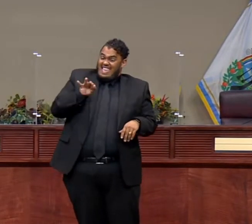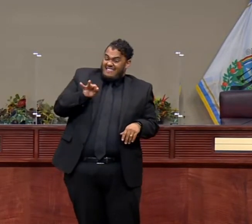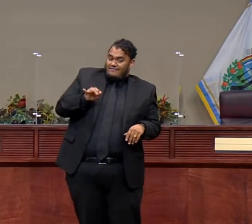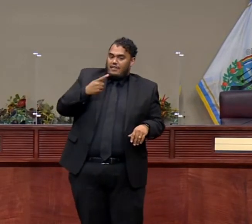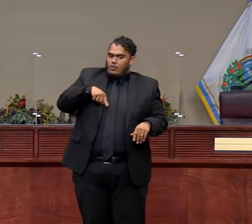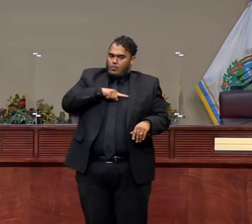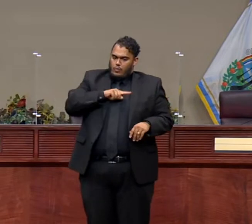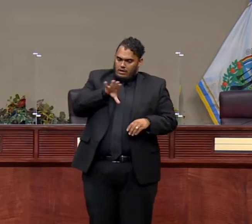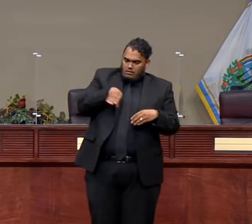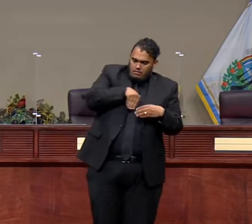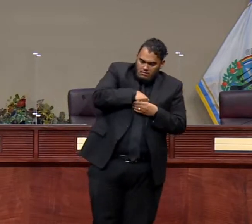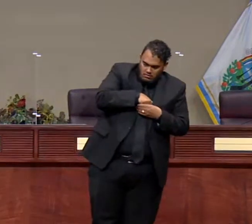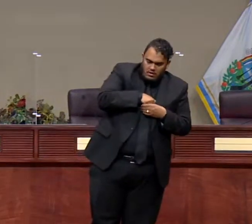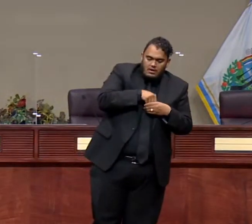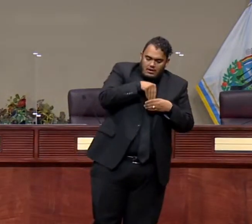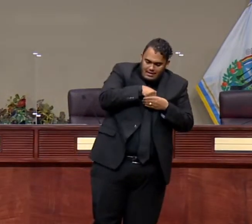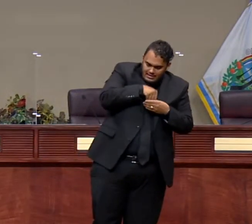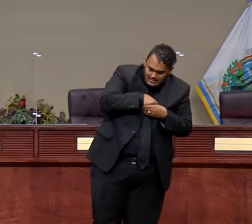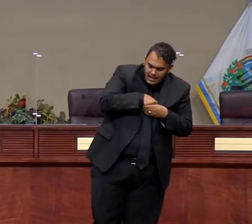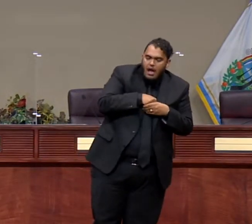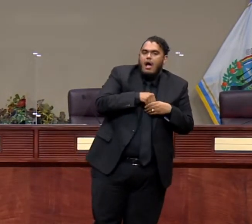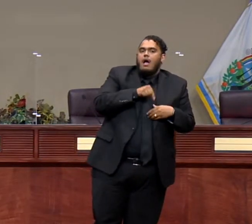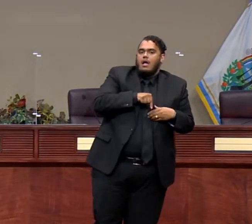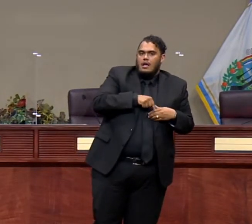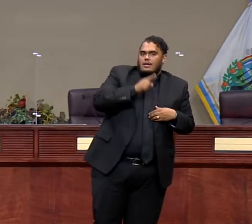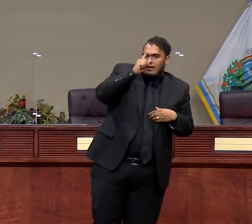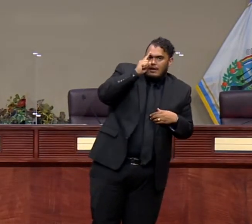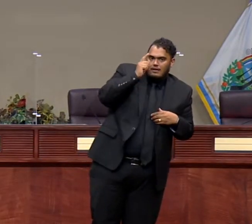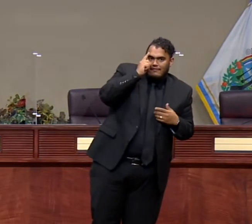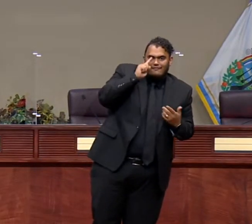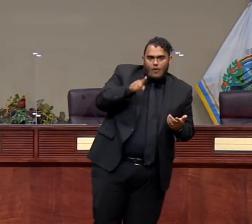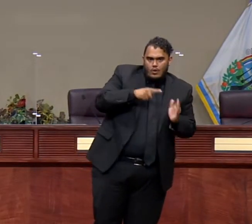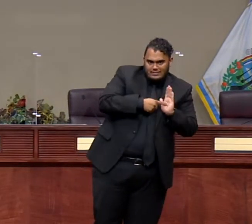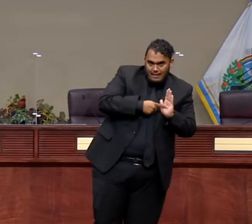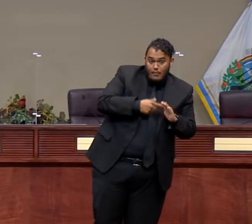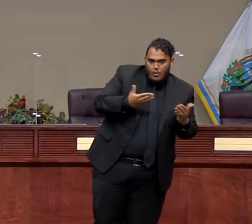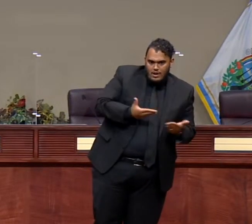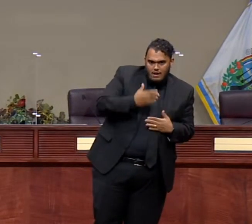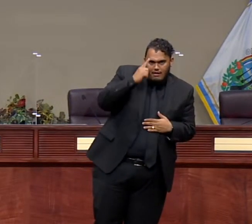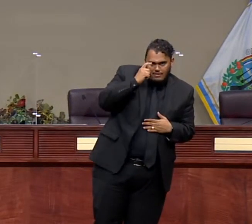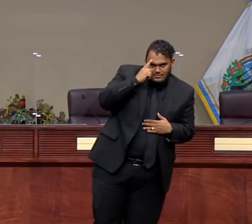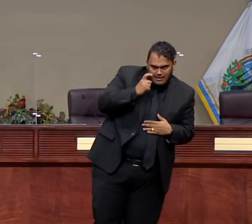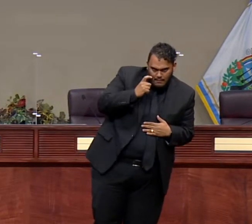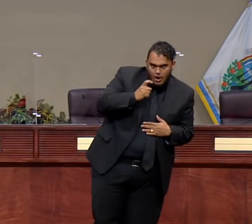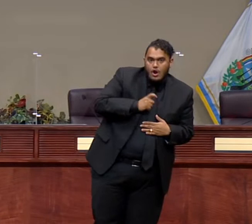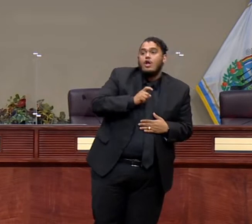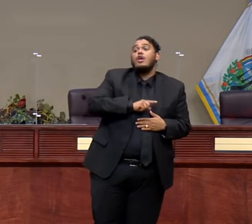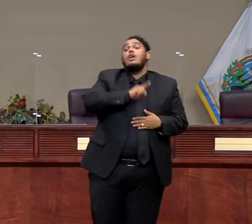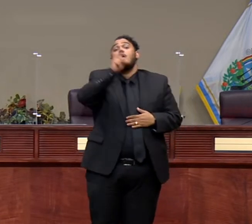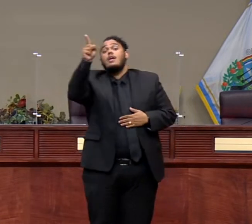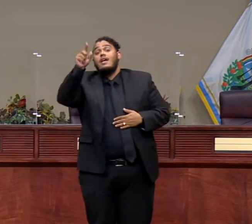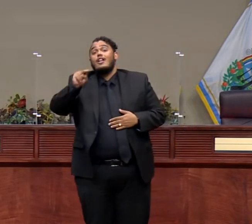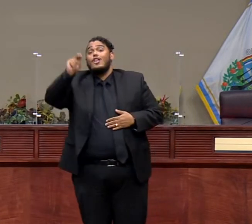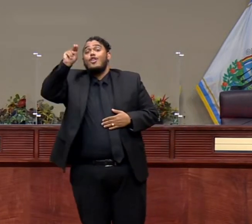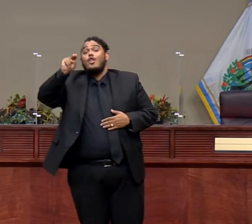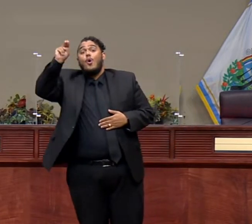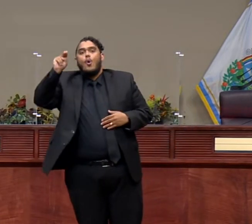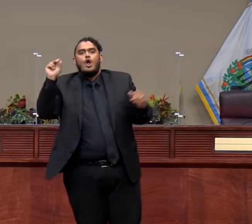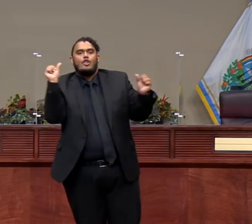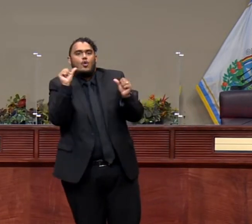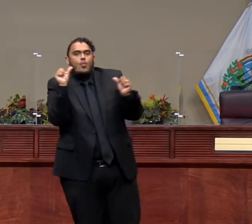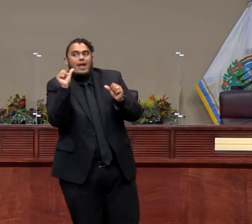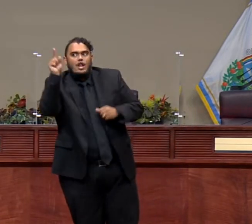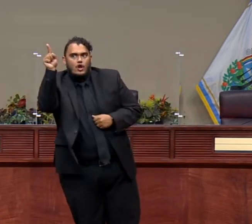States in the summer, in the northern part of the United States is in the winter. So watching this winter and what happened in the